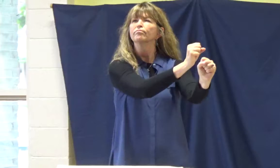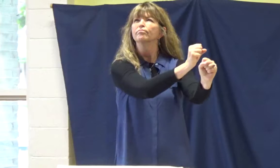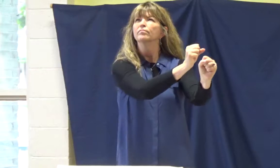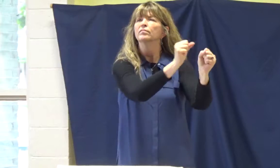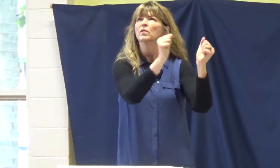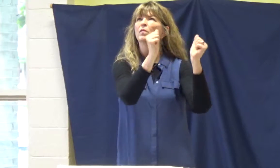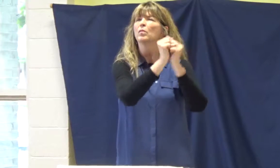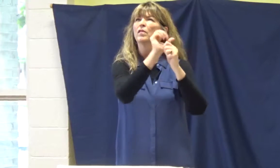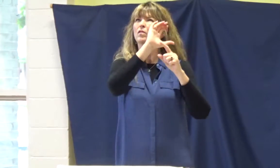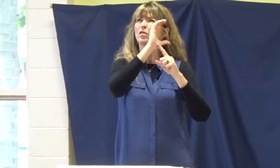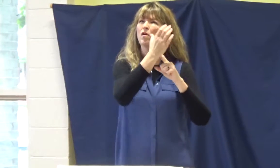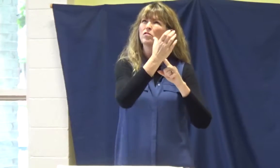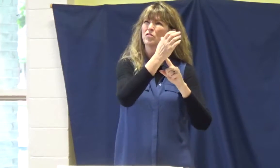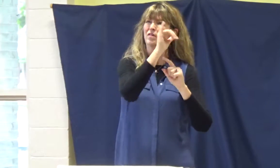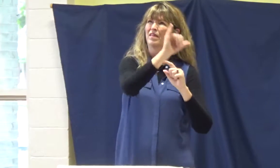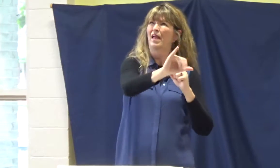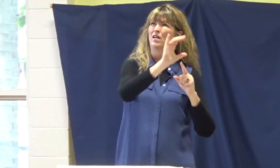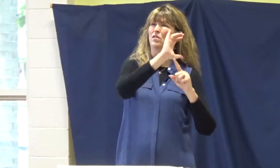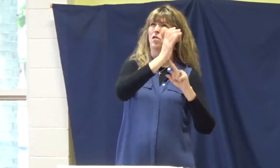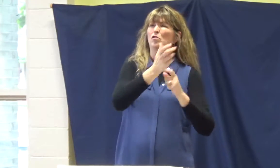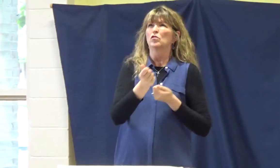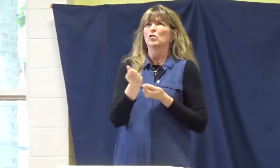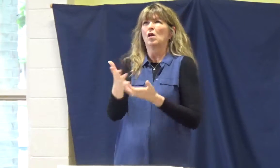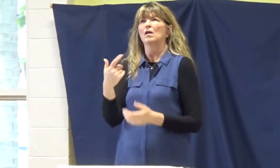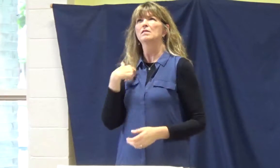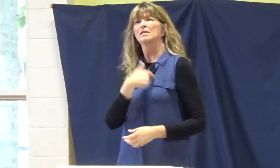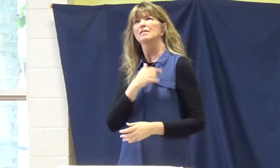that have fallen into the culture,